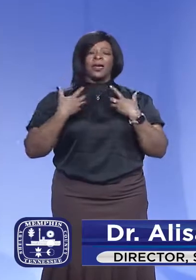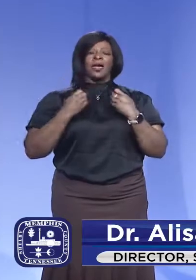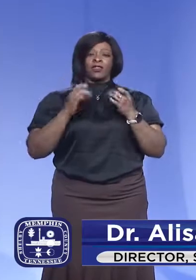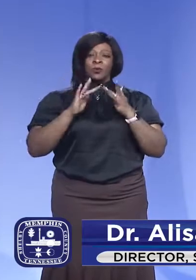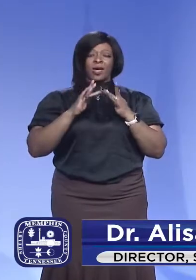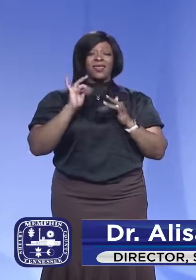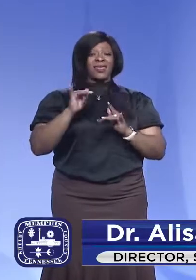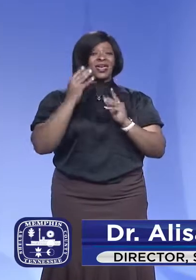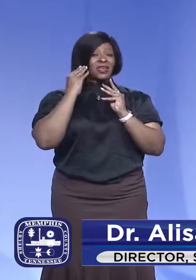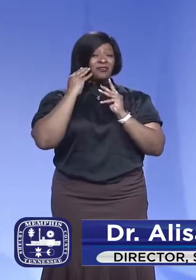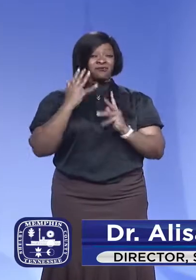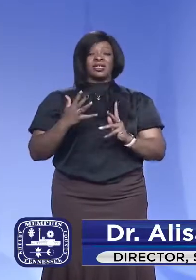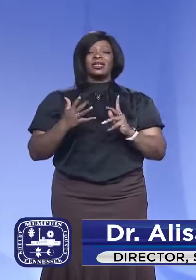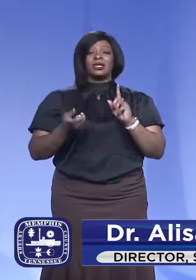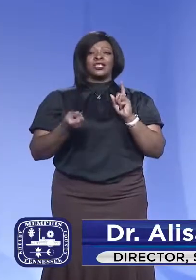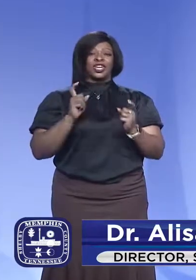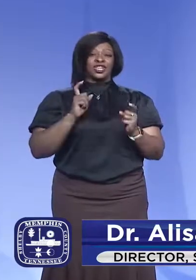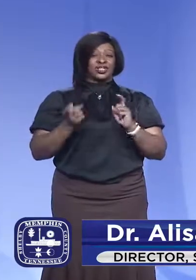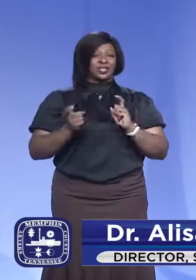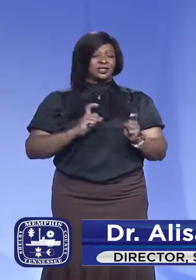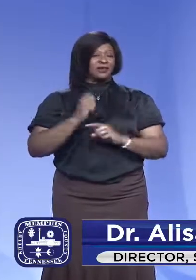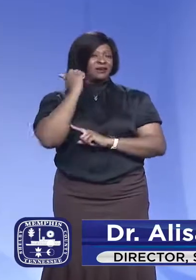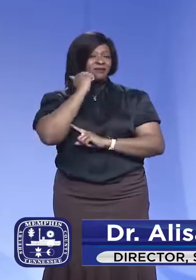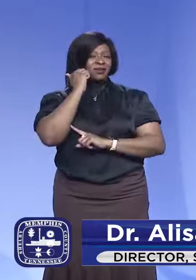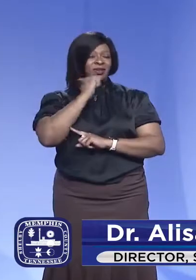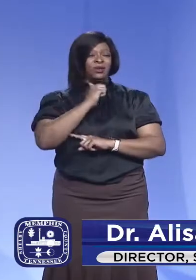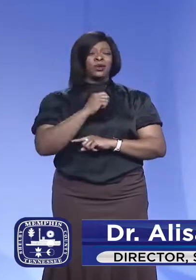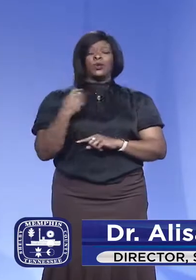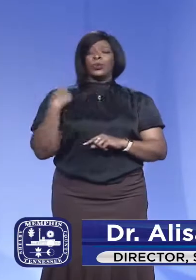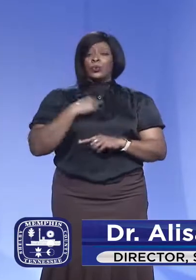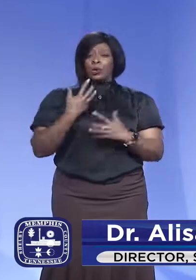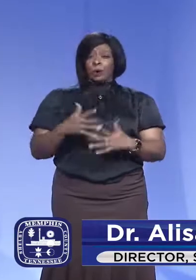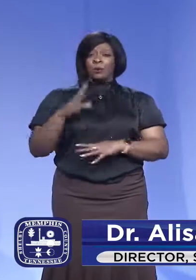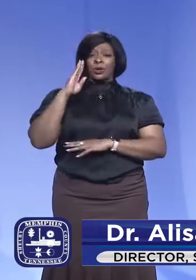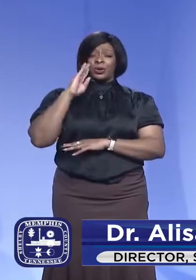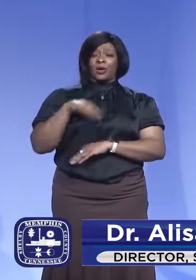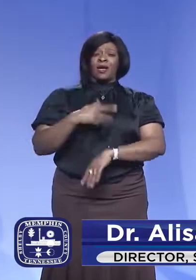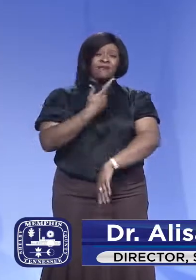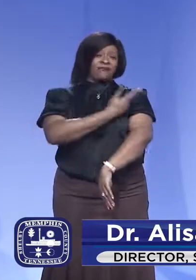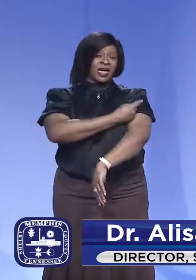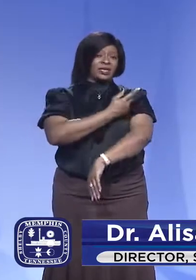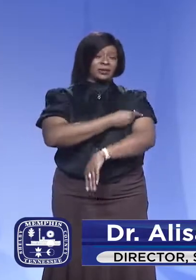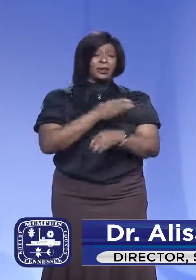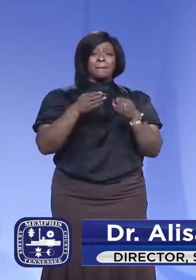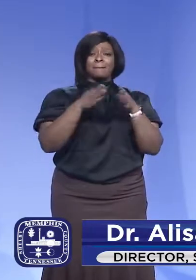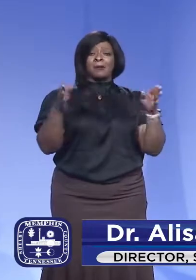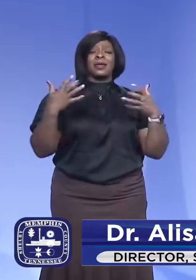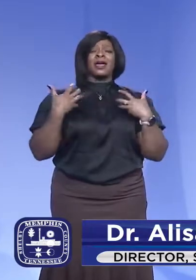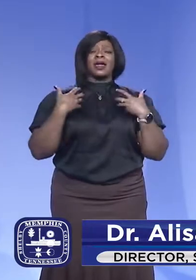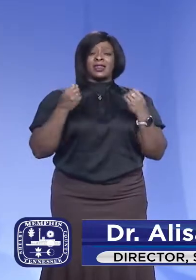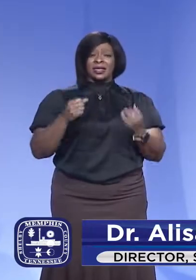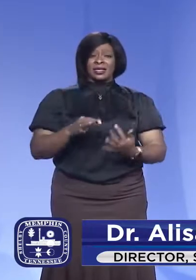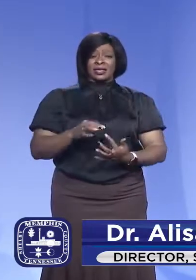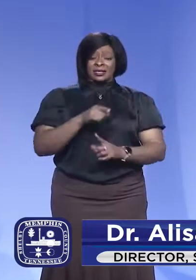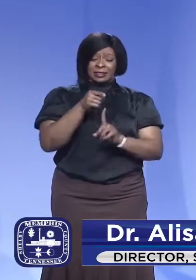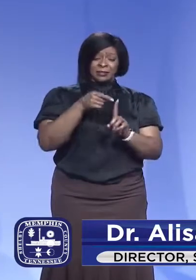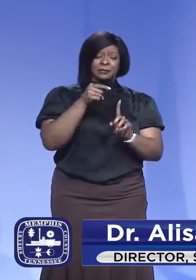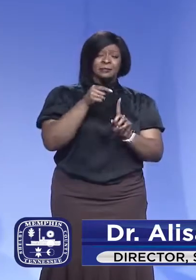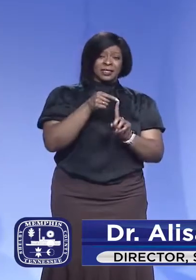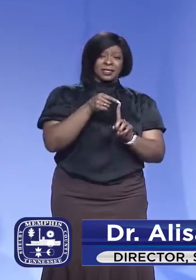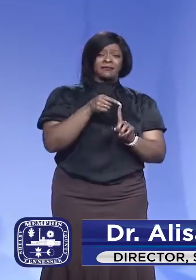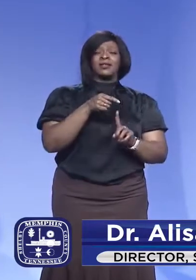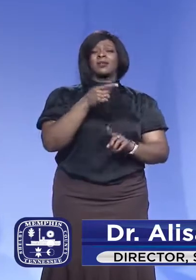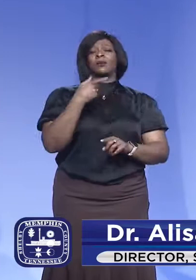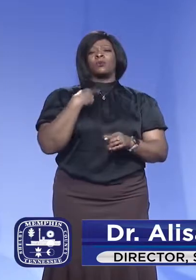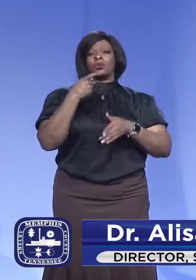because the information is changing daily. What we do know is vaccines to public health specifically, because we're charged with